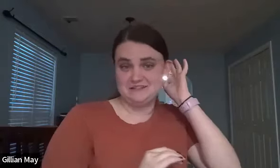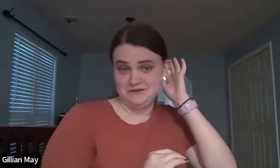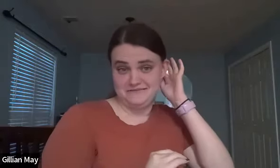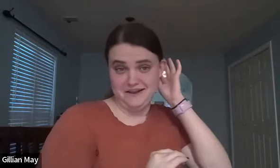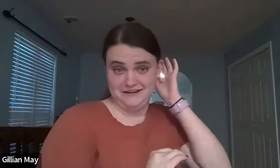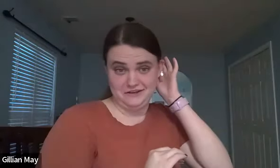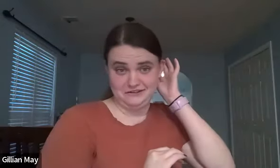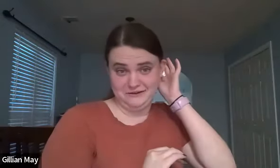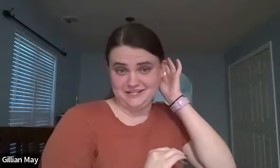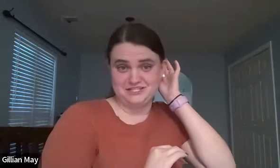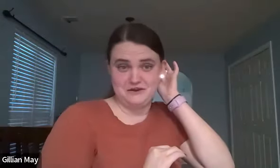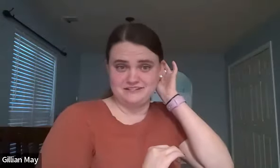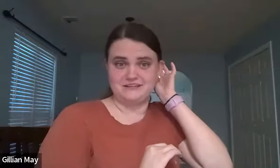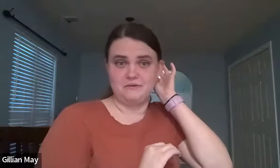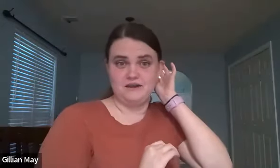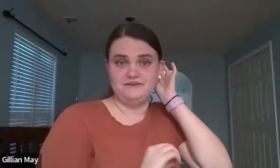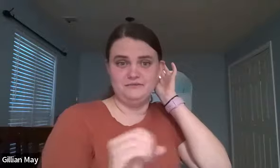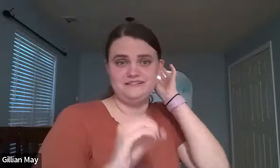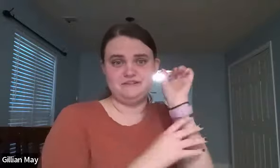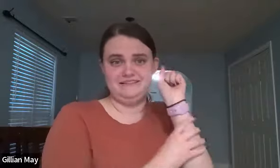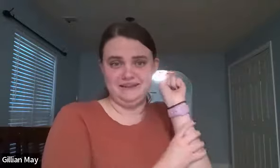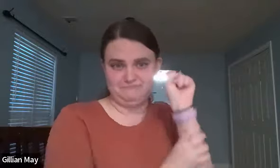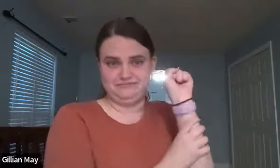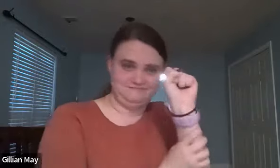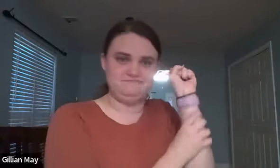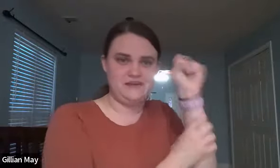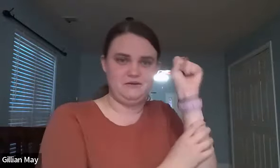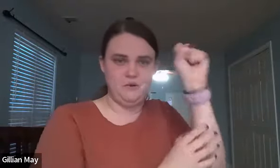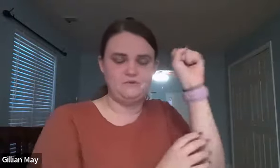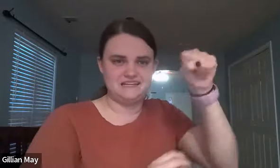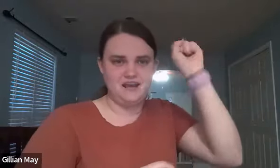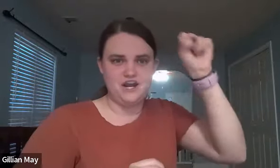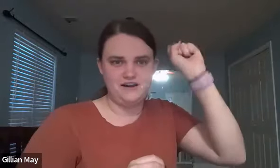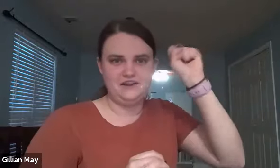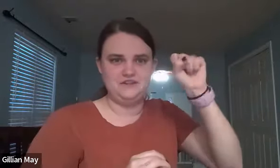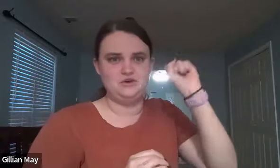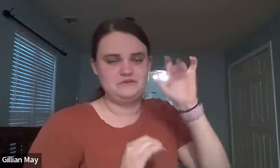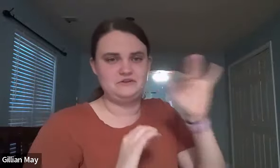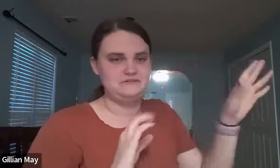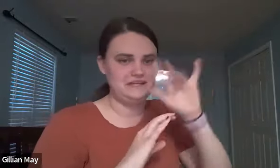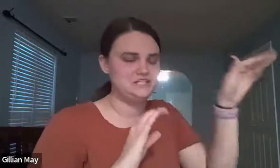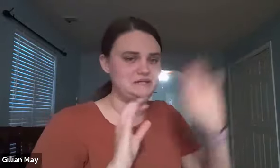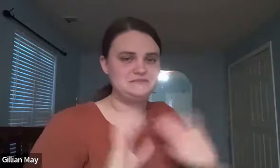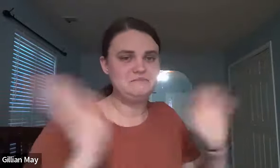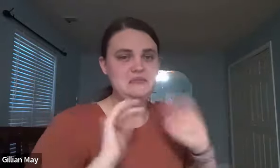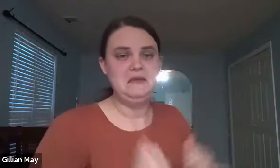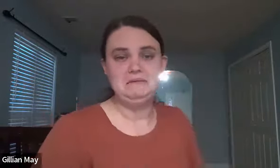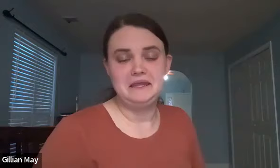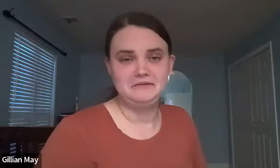totally fine if y'all do. I just noticed, I was like, wow, no one's really like almost like kind of knocking on the door with their hand shapes. Anyways, I